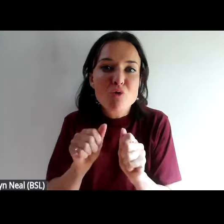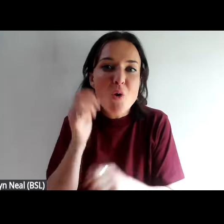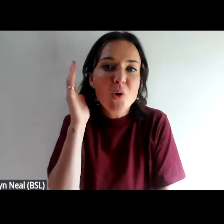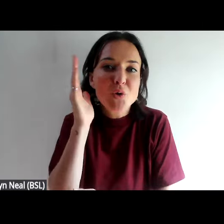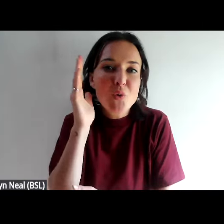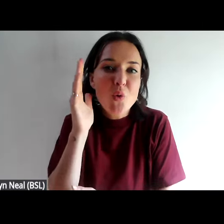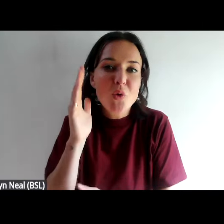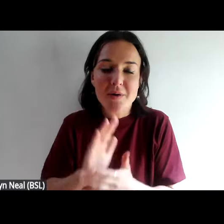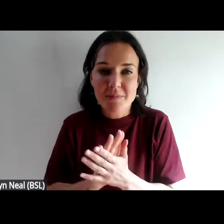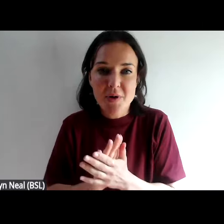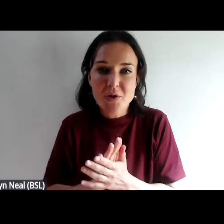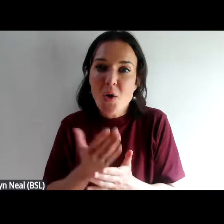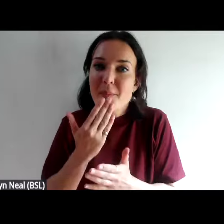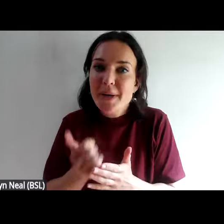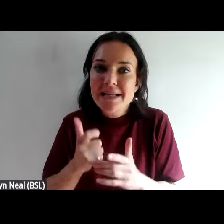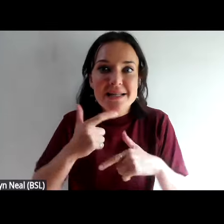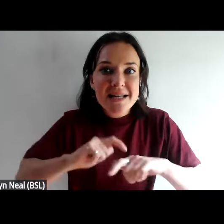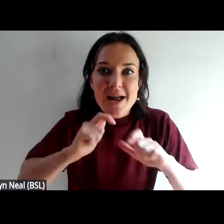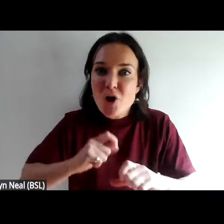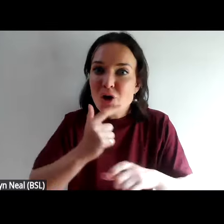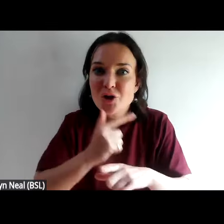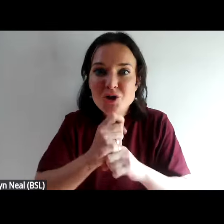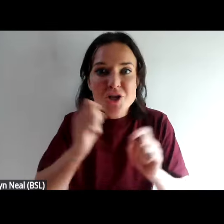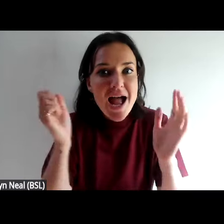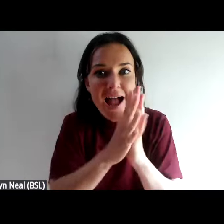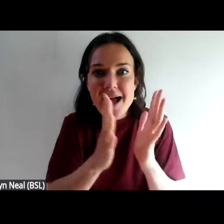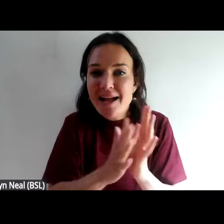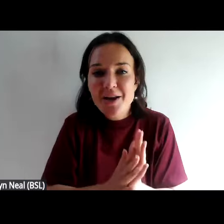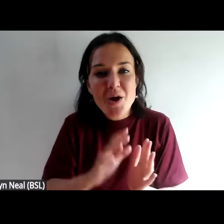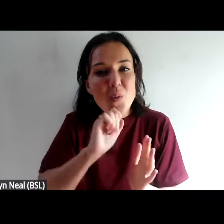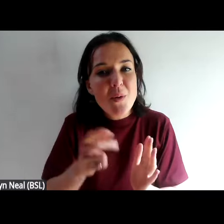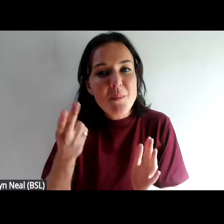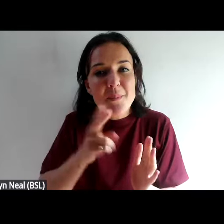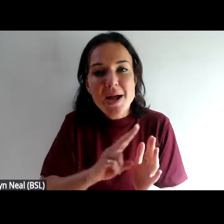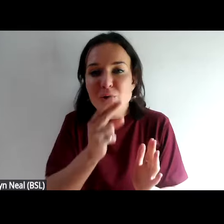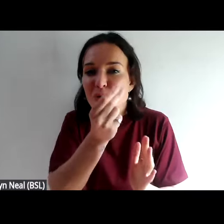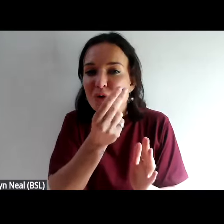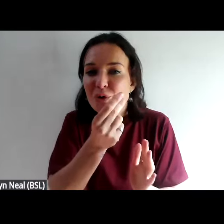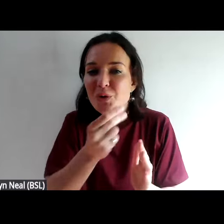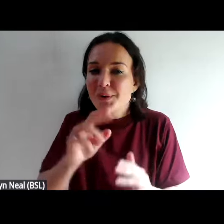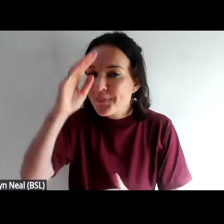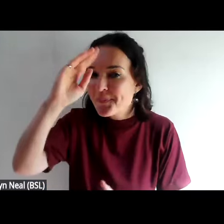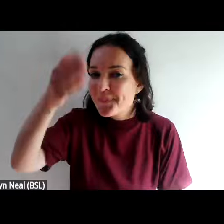chatting it up in Discord and we will be back in just a few more minutes. Thanks.